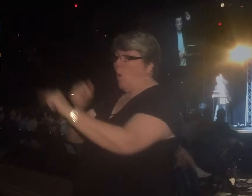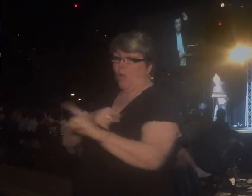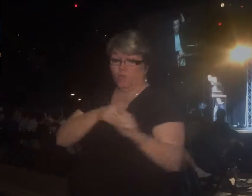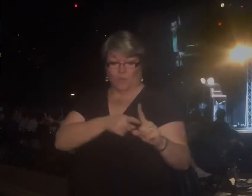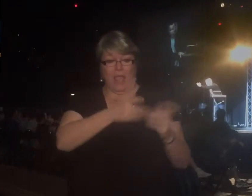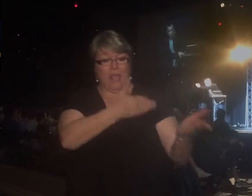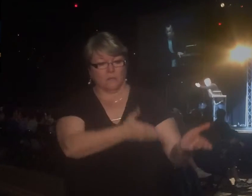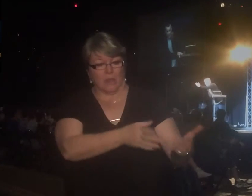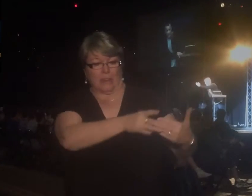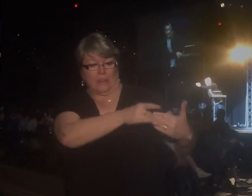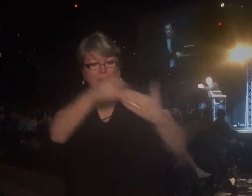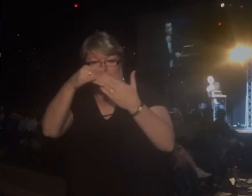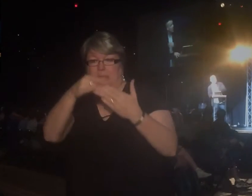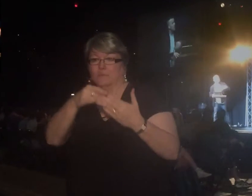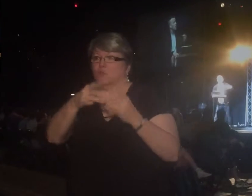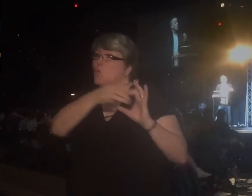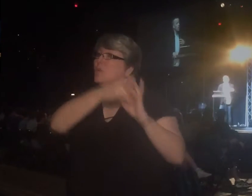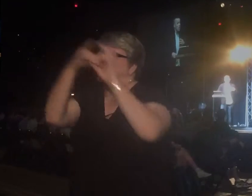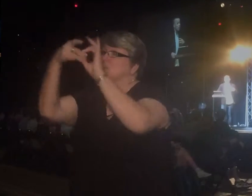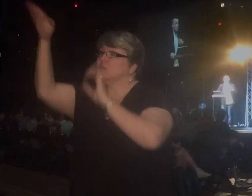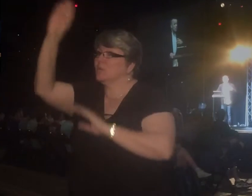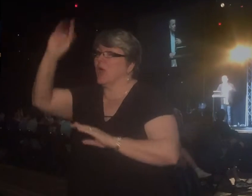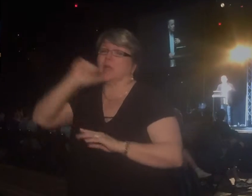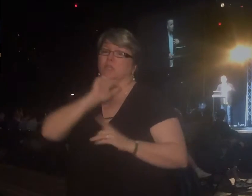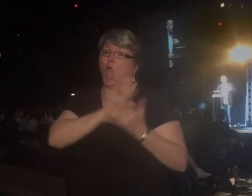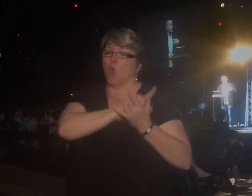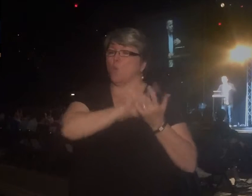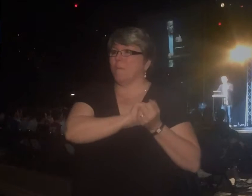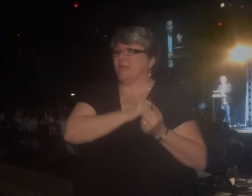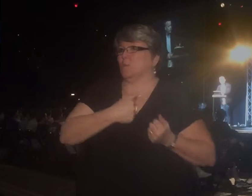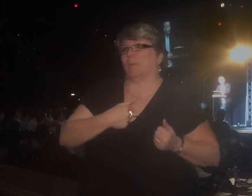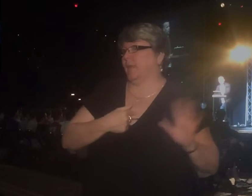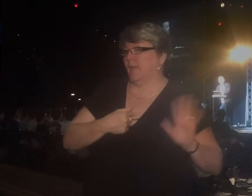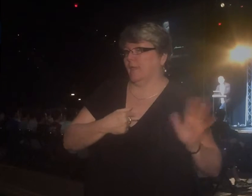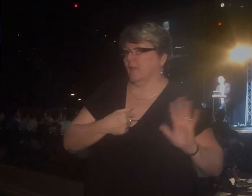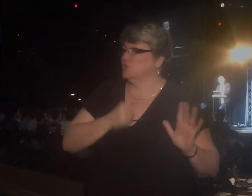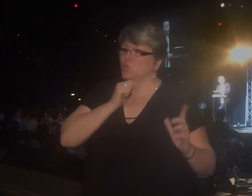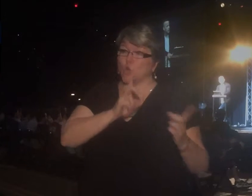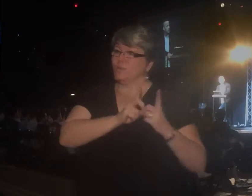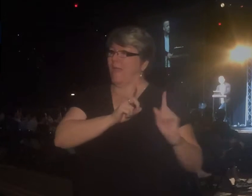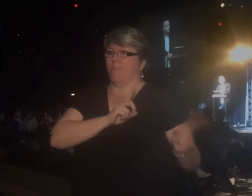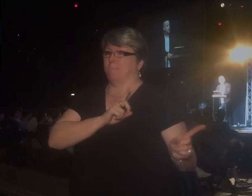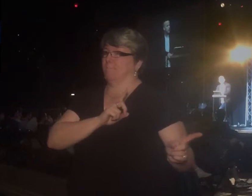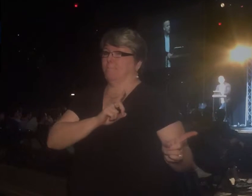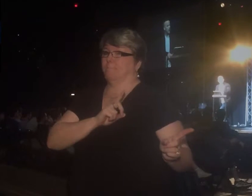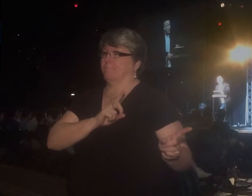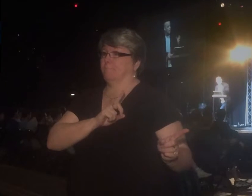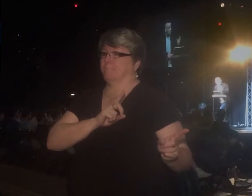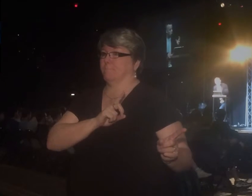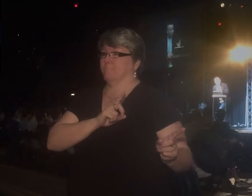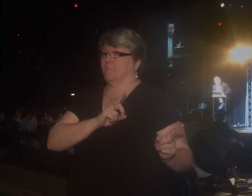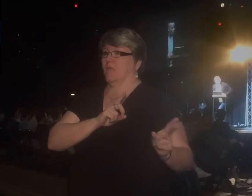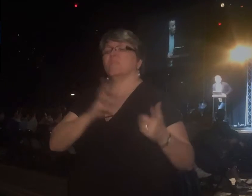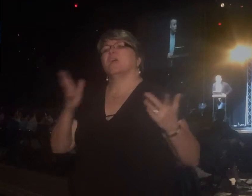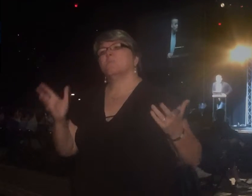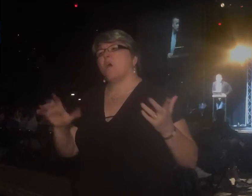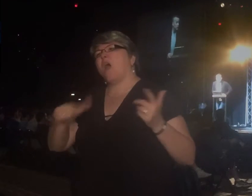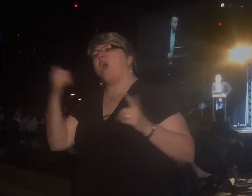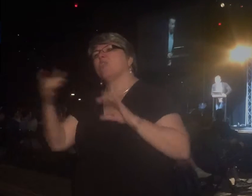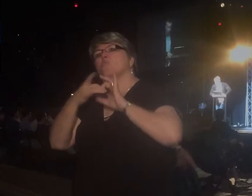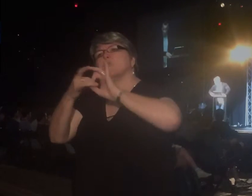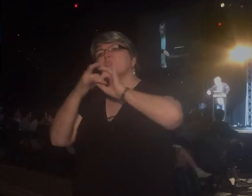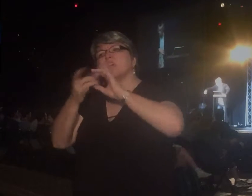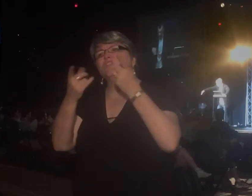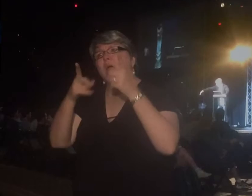in their life is to see them have an eternal relationship with God, not a romantic one with you. And so you don't date them, right? And then